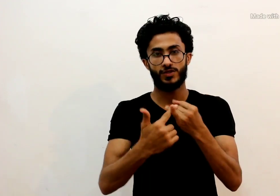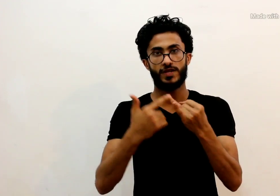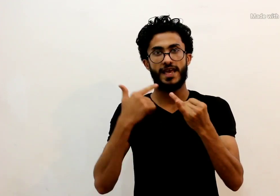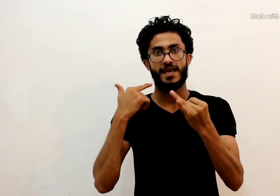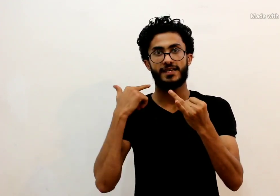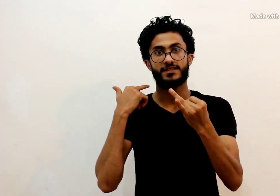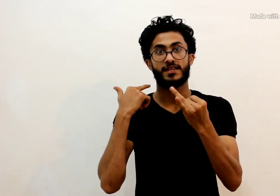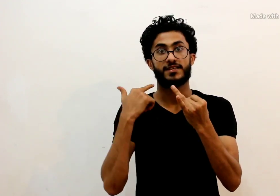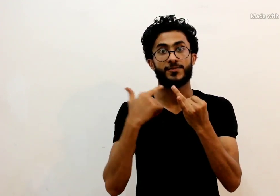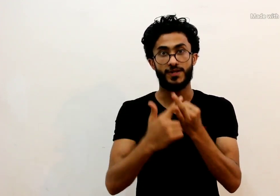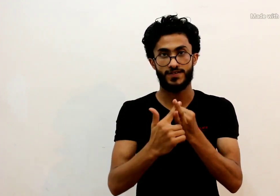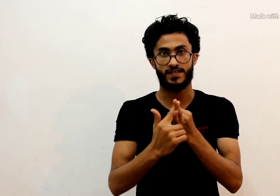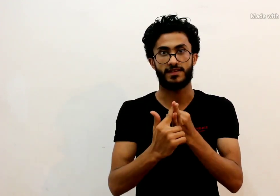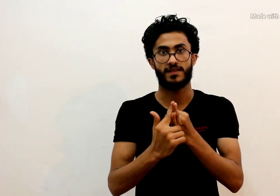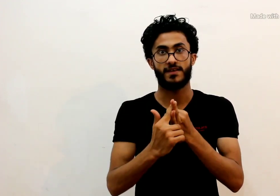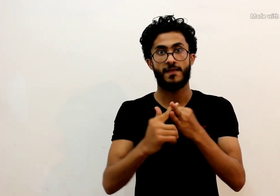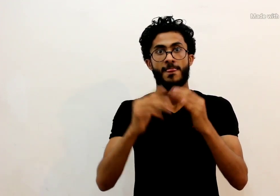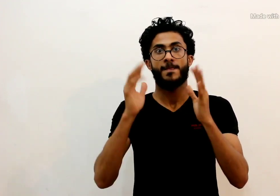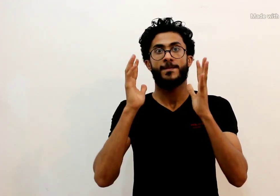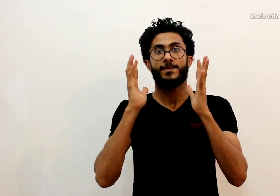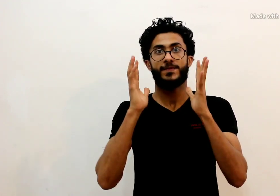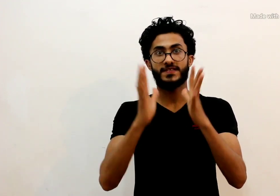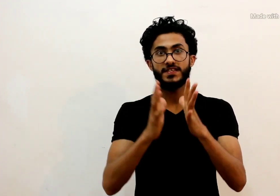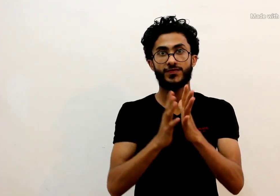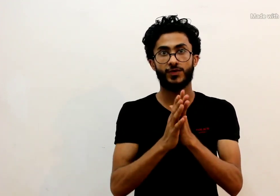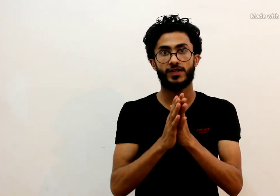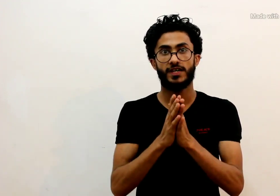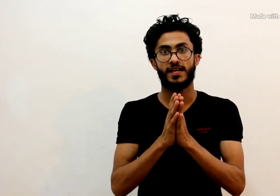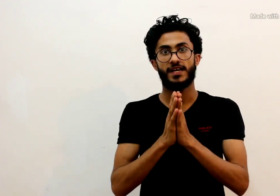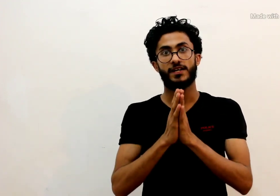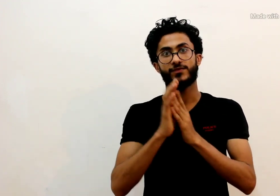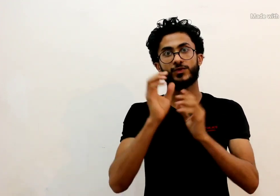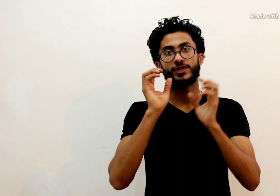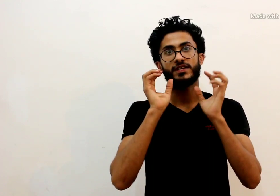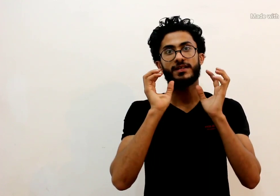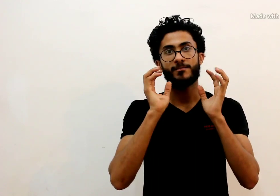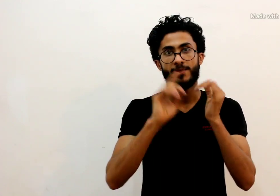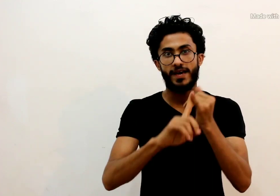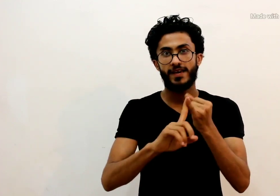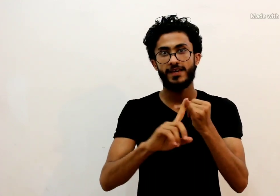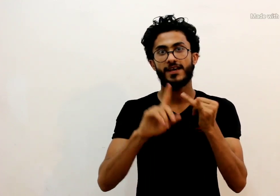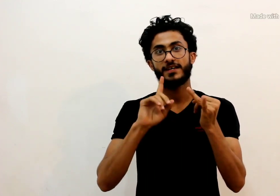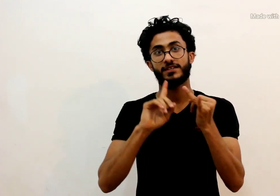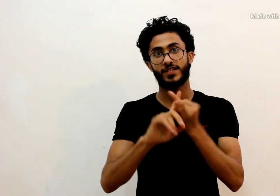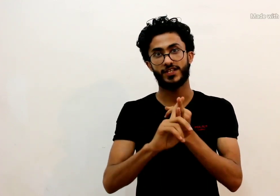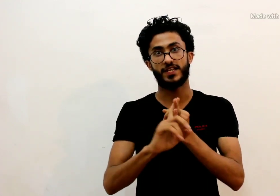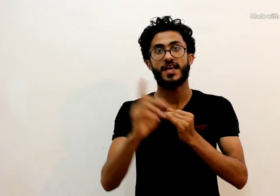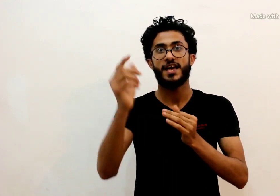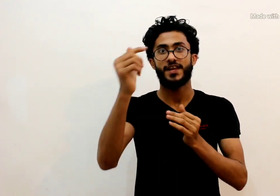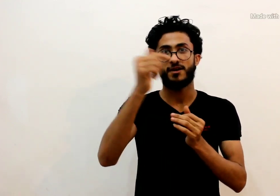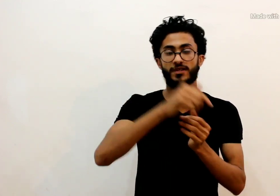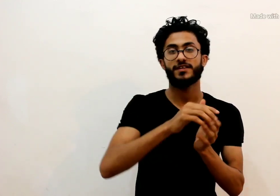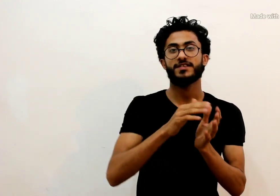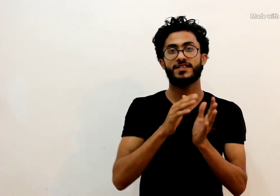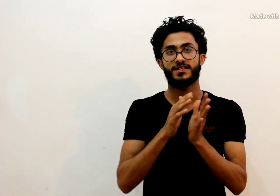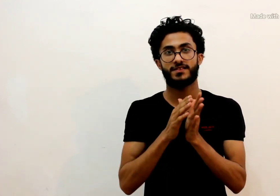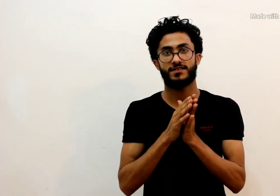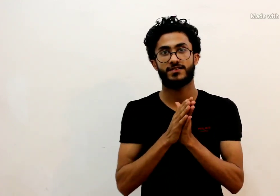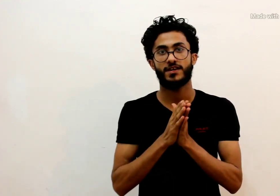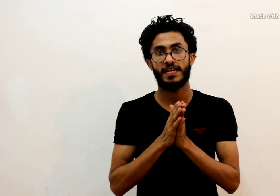future and in the present. This is for may and could. Now let us talk